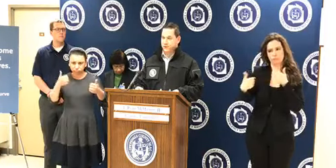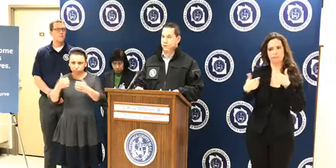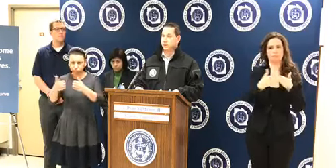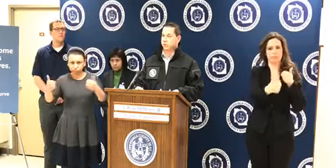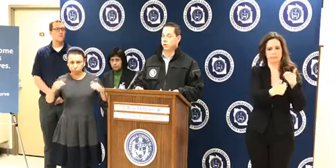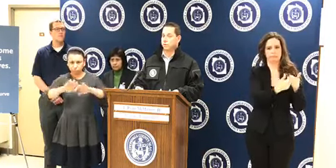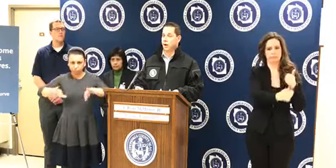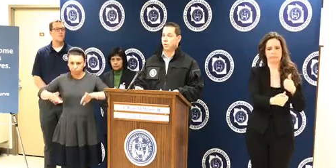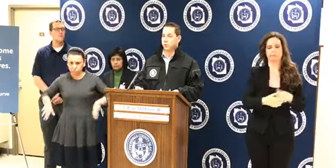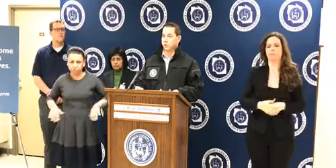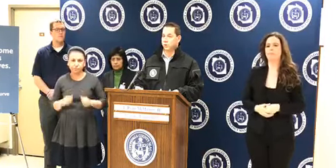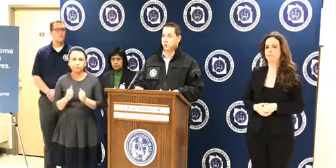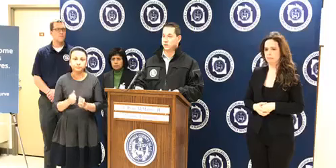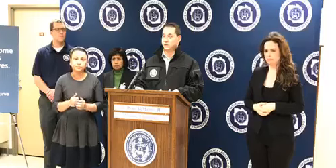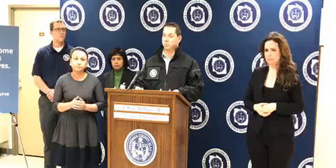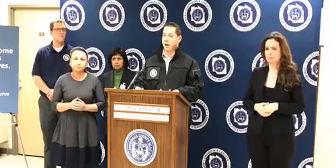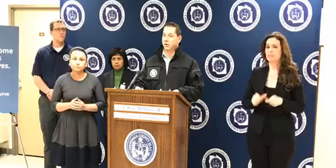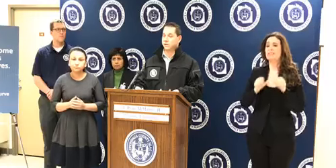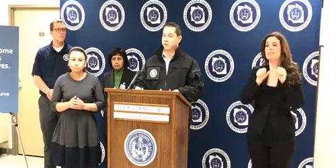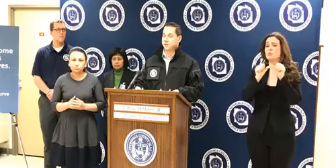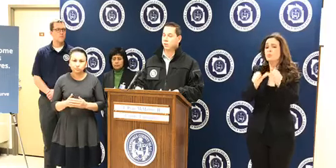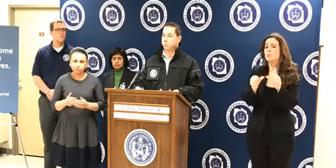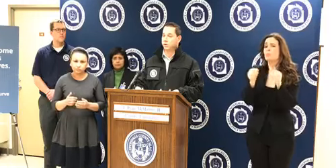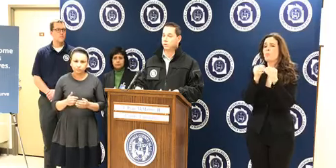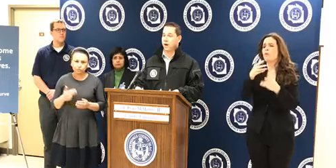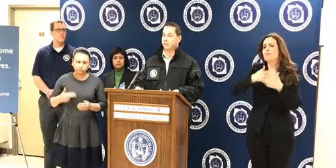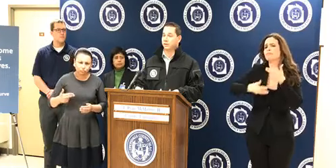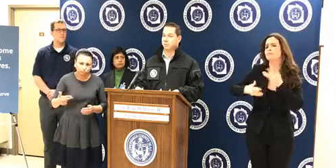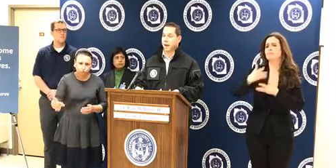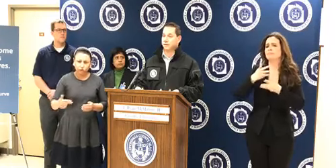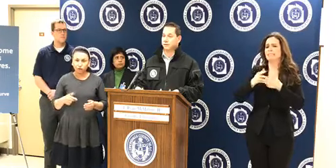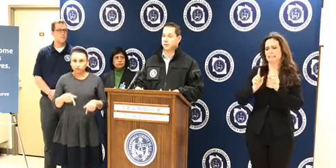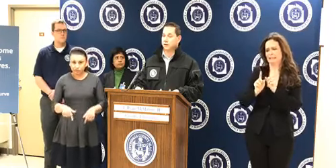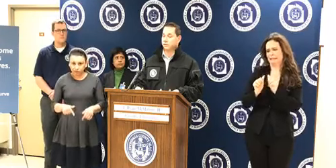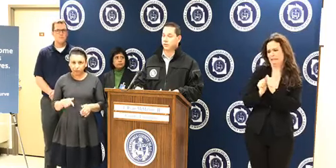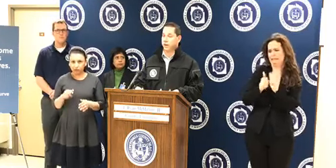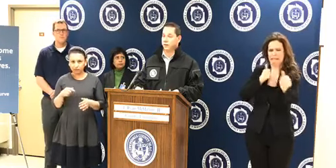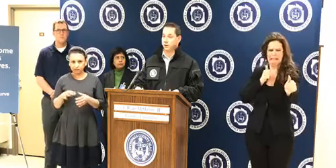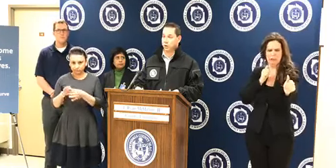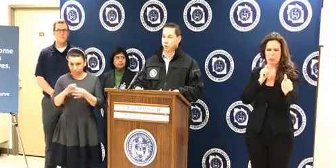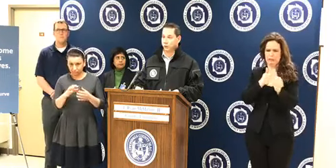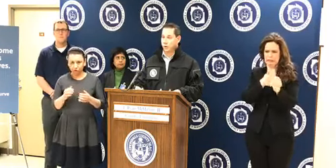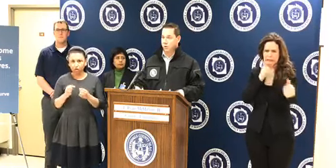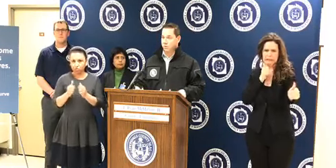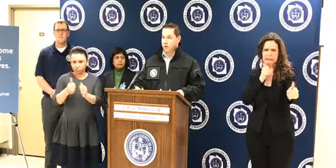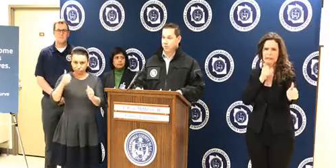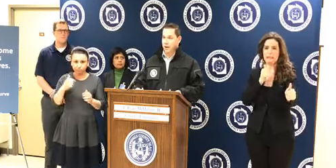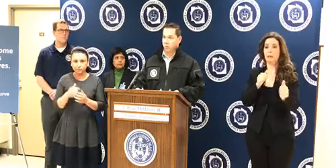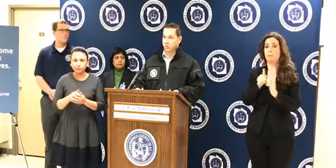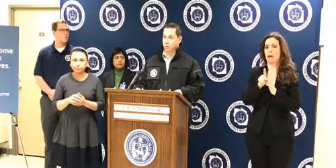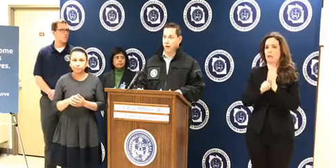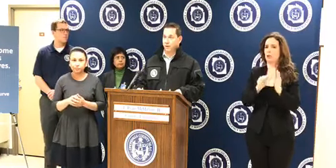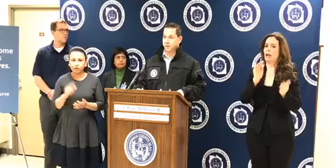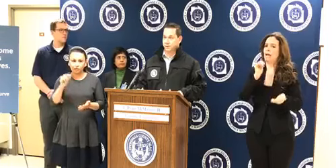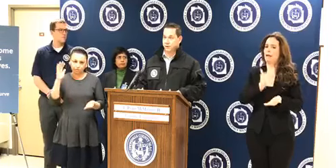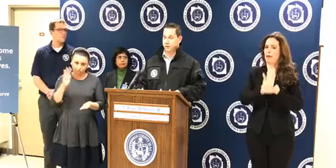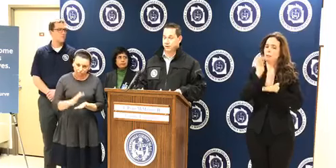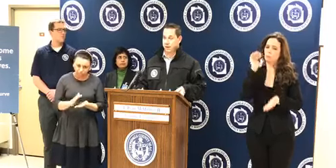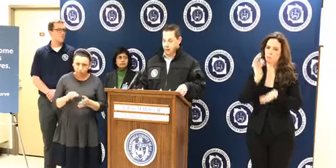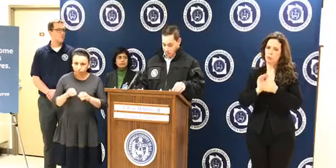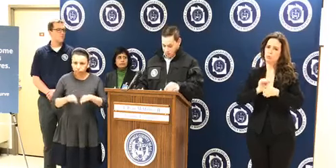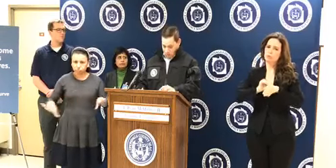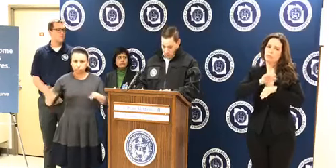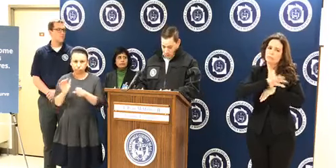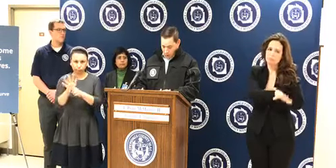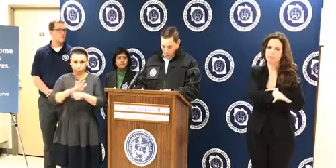will continue to come out with social distancing policies that we believe will have an impact in flattening the curve. We may be out with new policies later